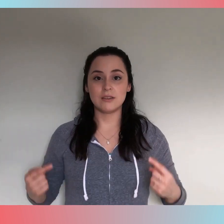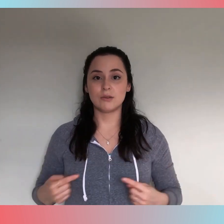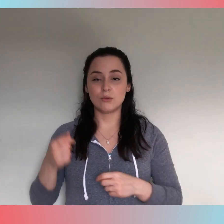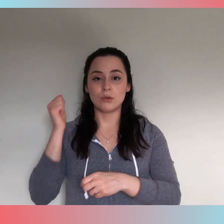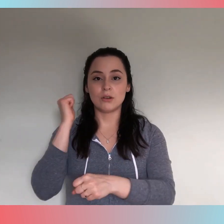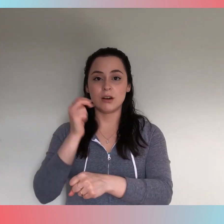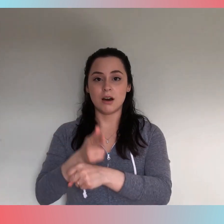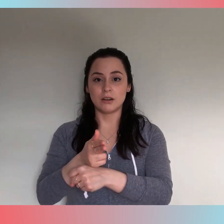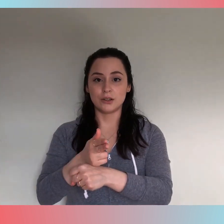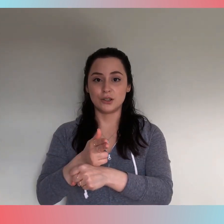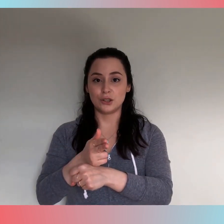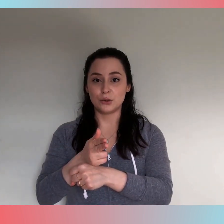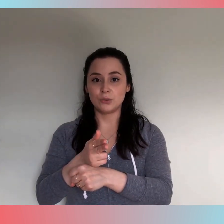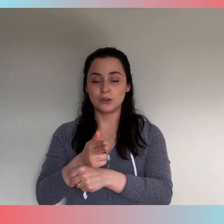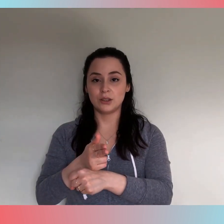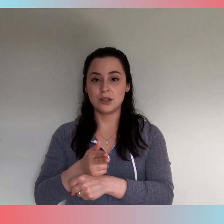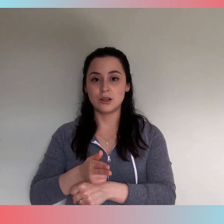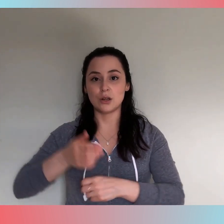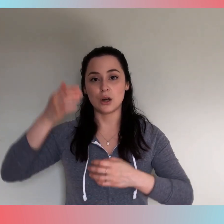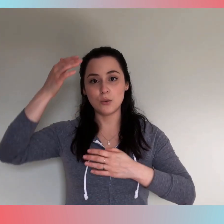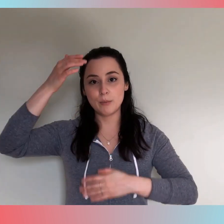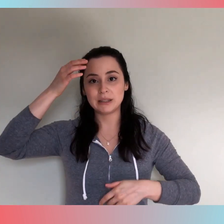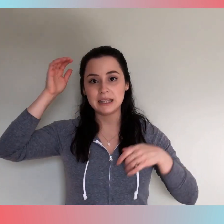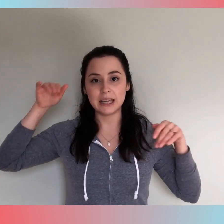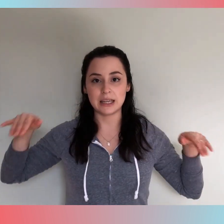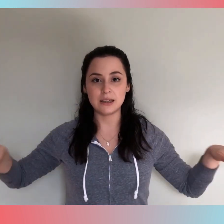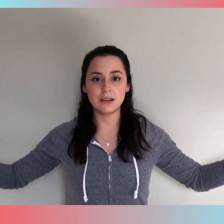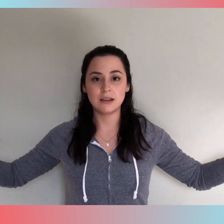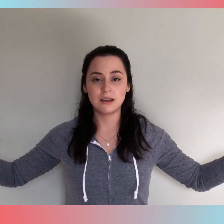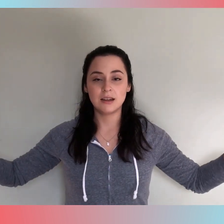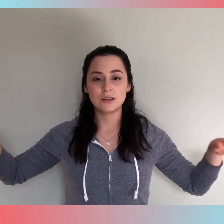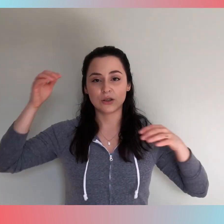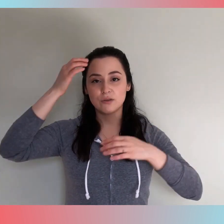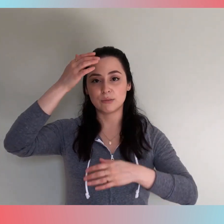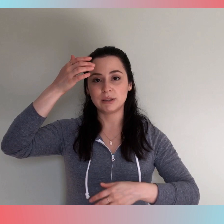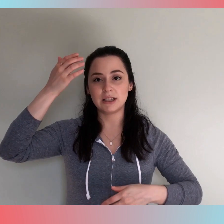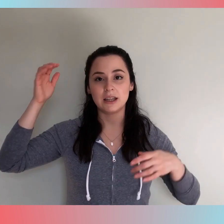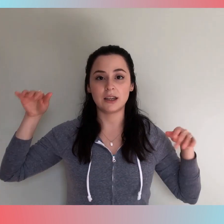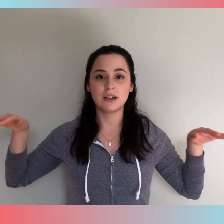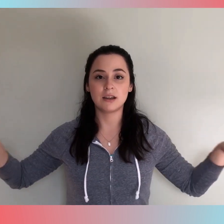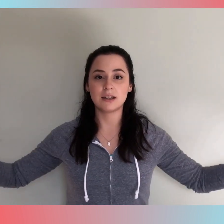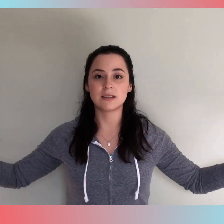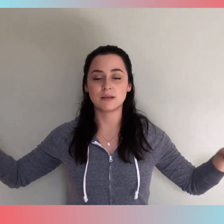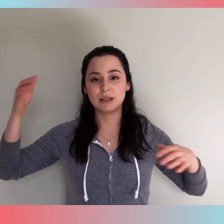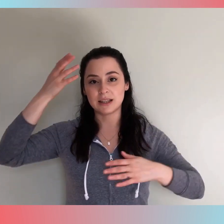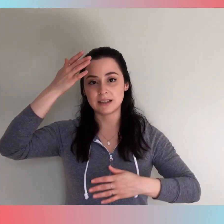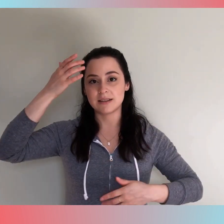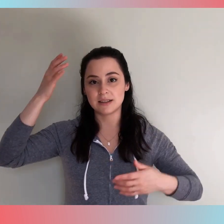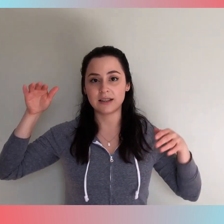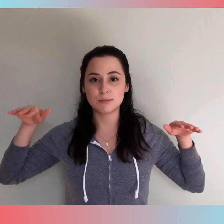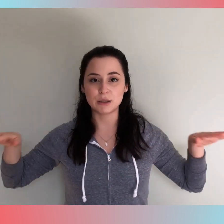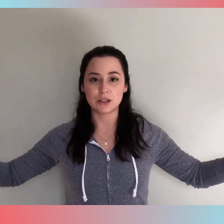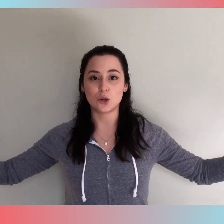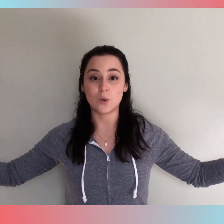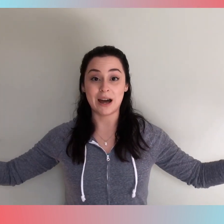evil will conquer you. No plague. So for plague, it's going to be like disease, but then you go